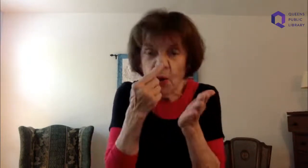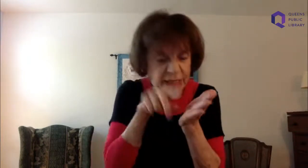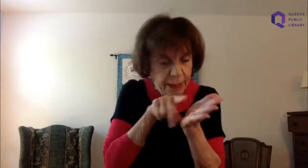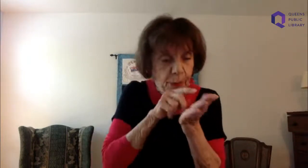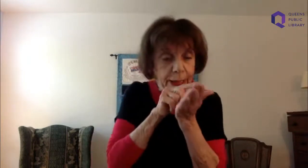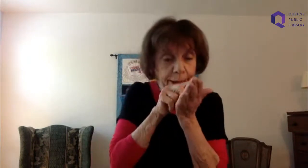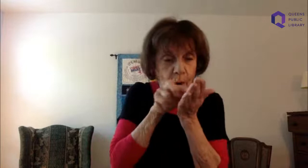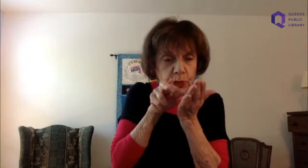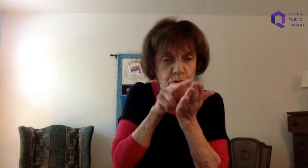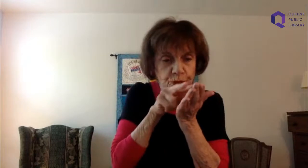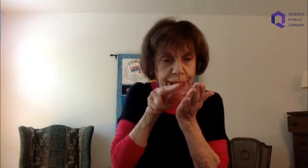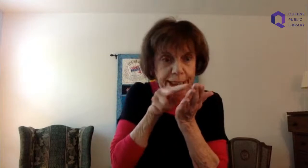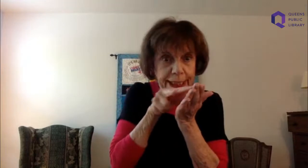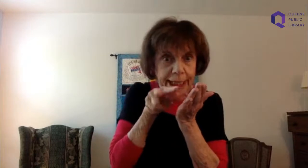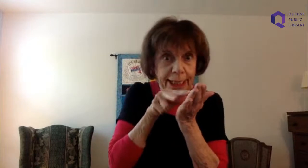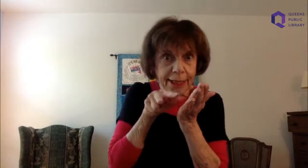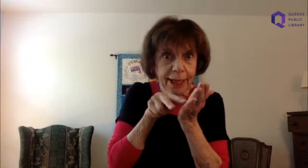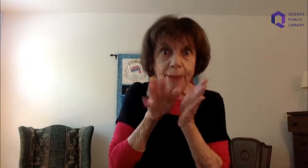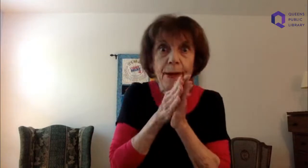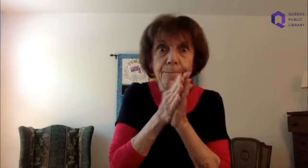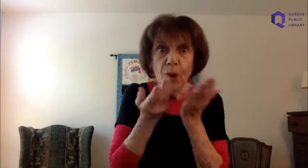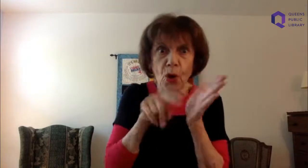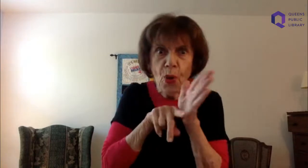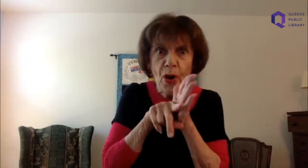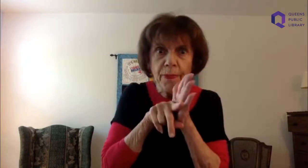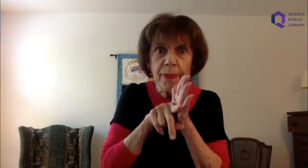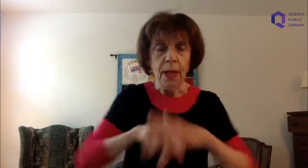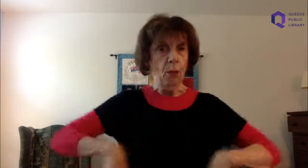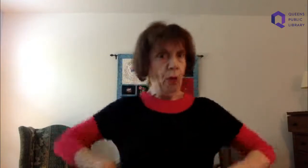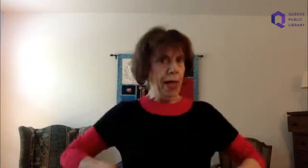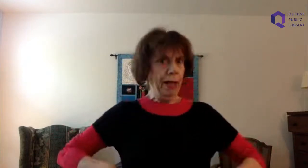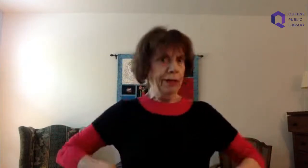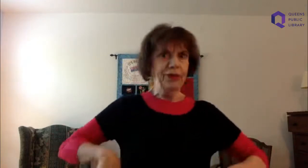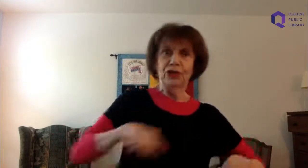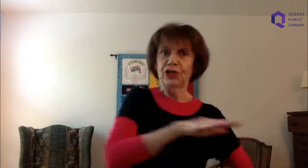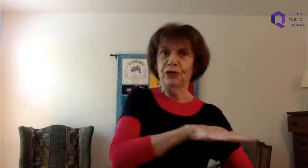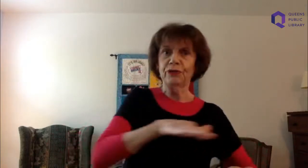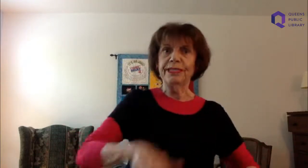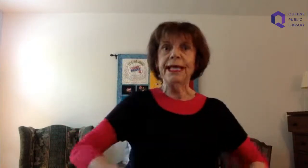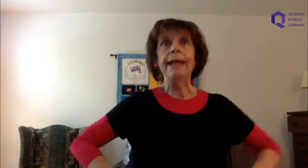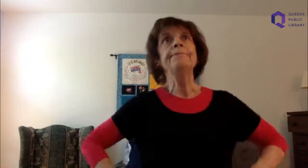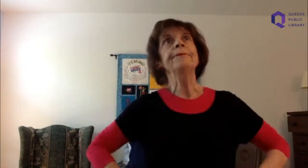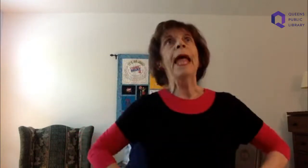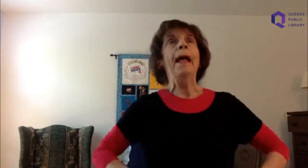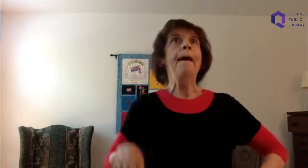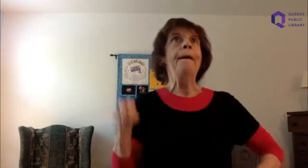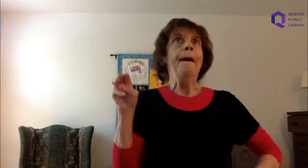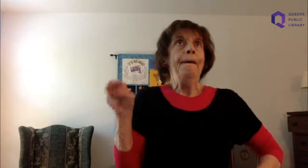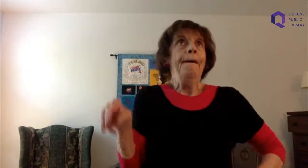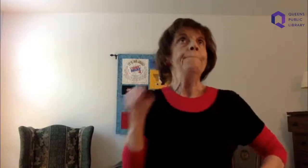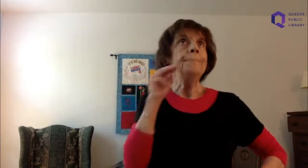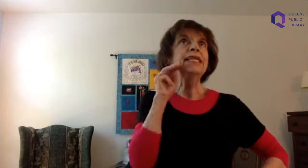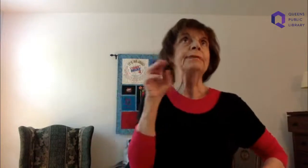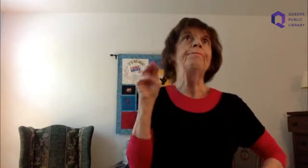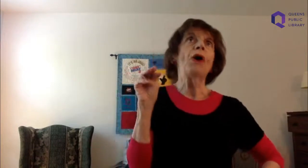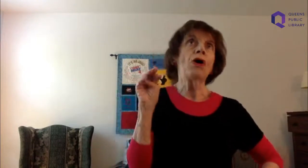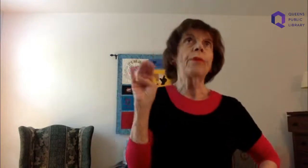nose in the book, and I'm always reading. I'm a bookworm. Well, the children said, Miss